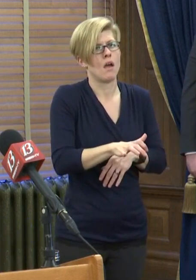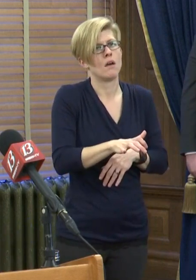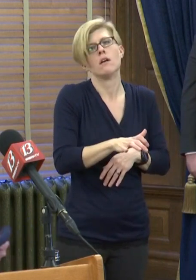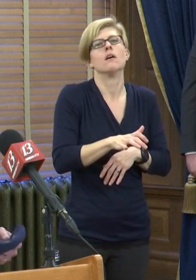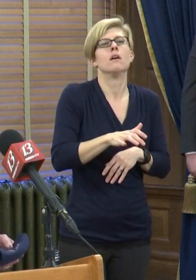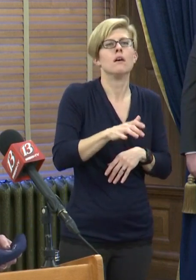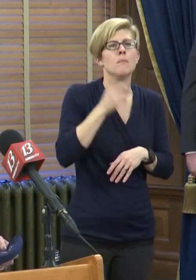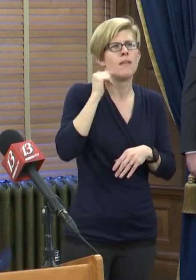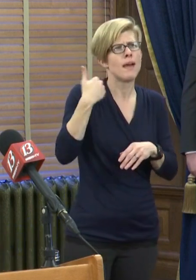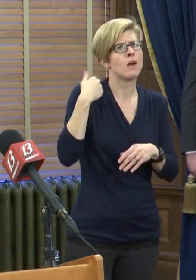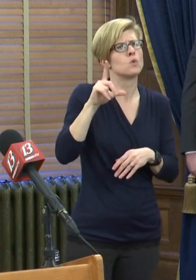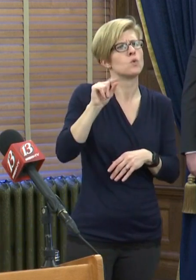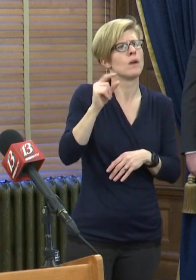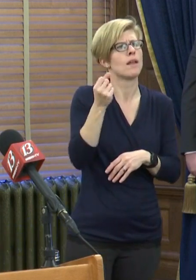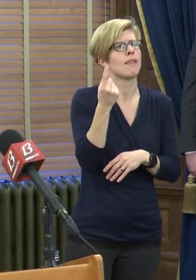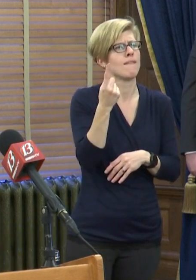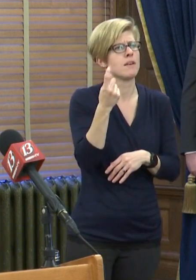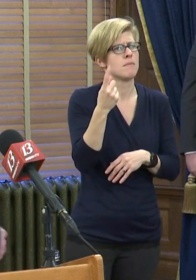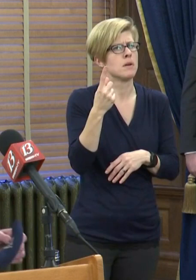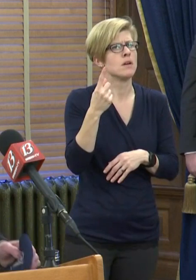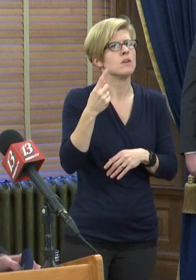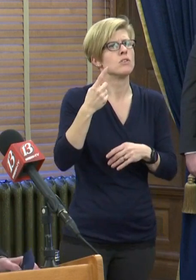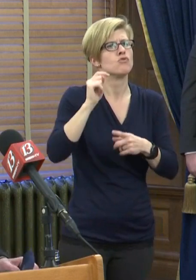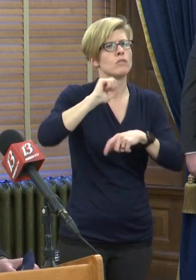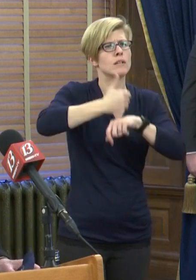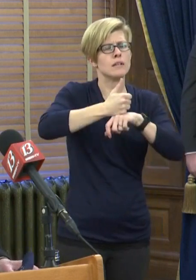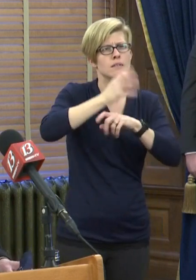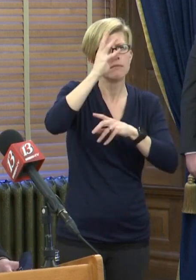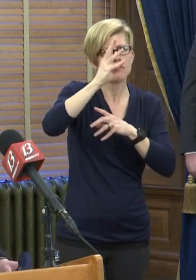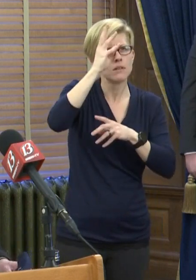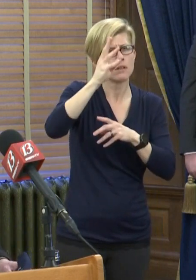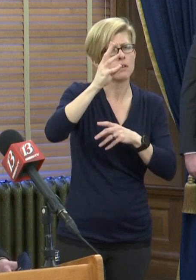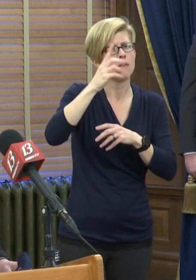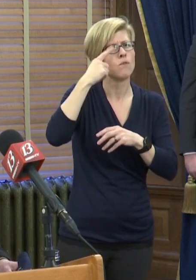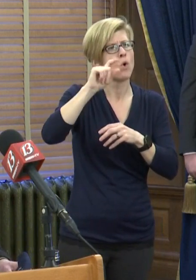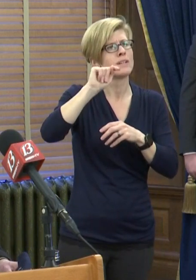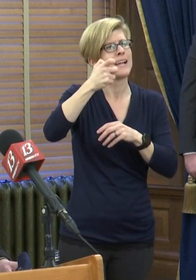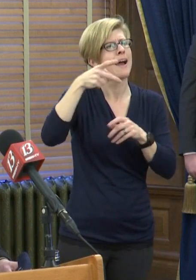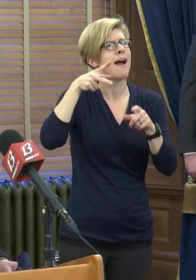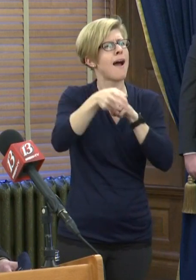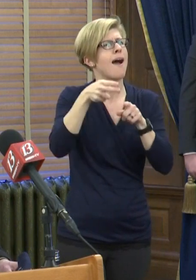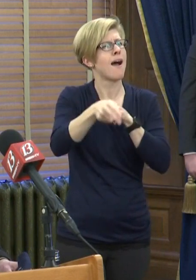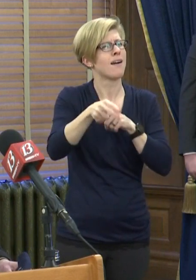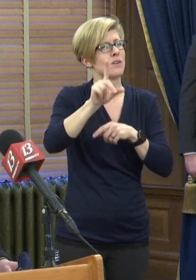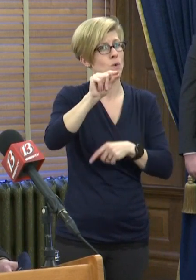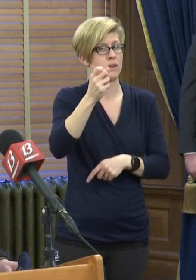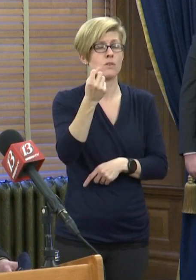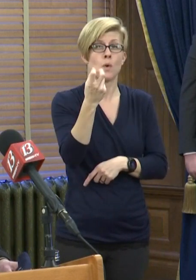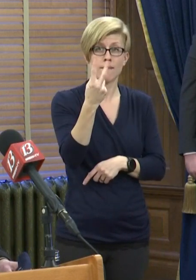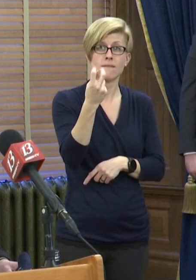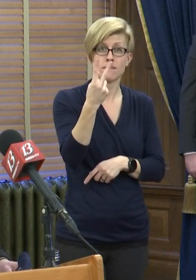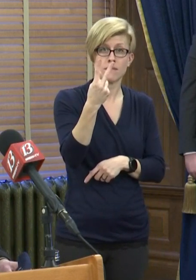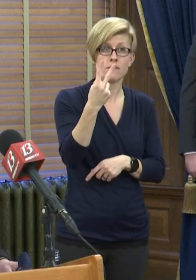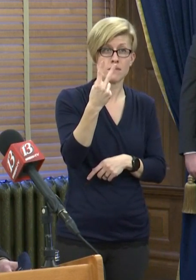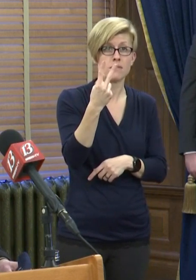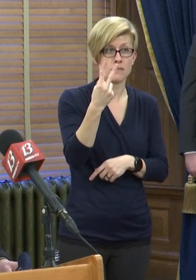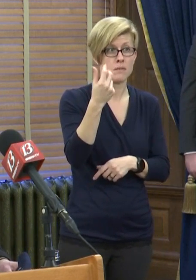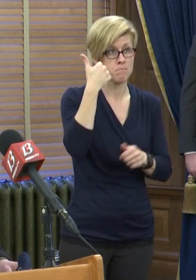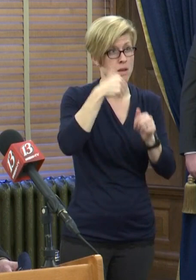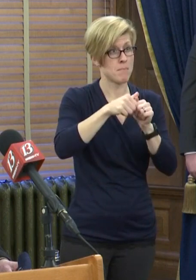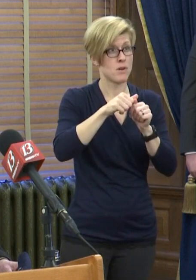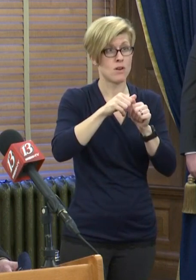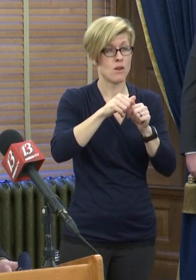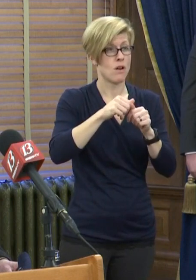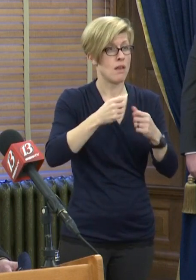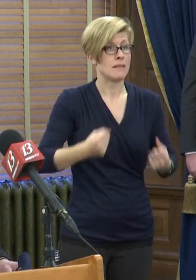in 2011 for the tax cuts in 2012, which reduced